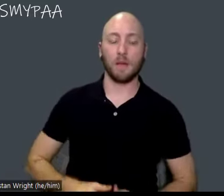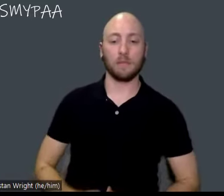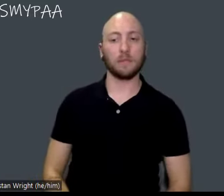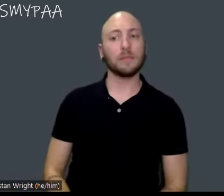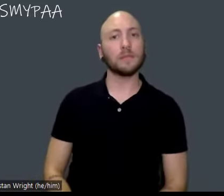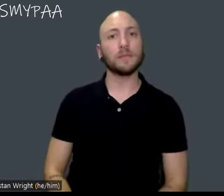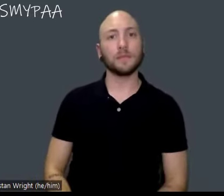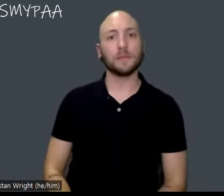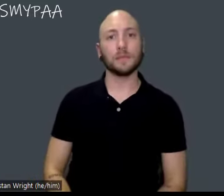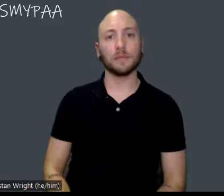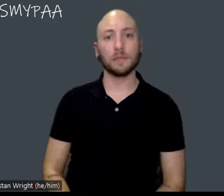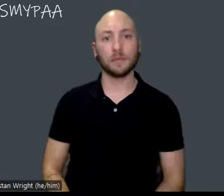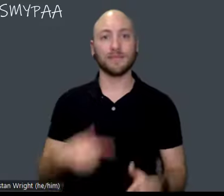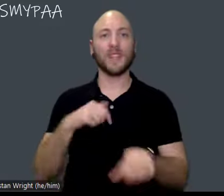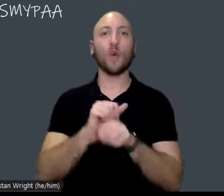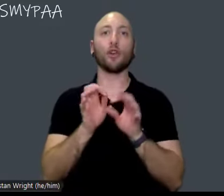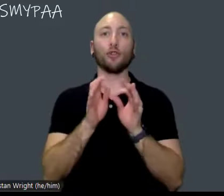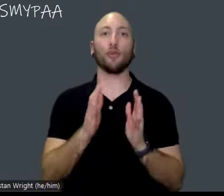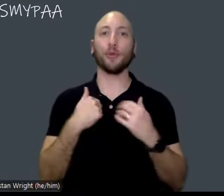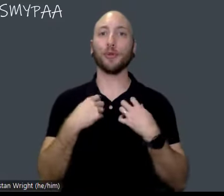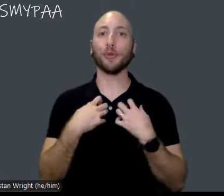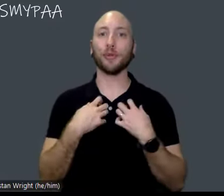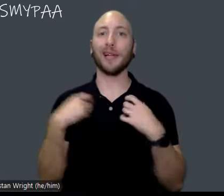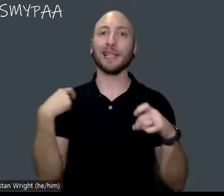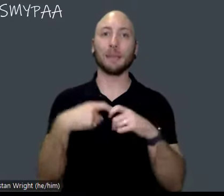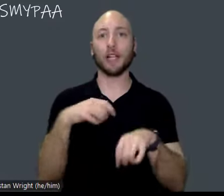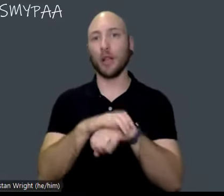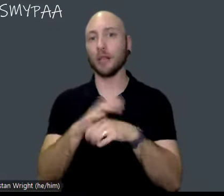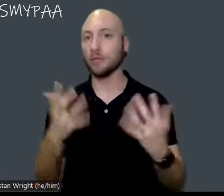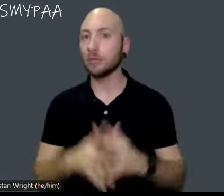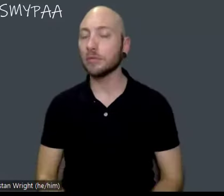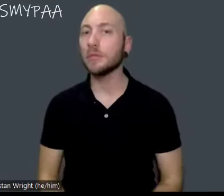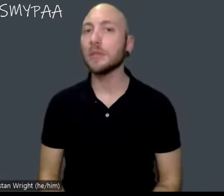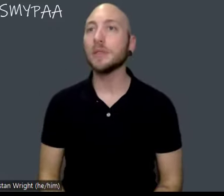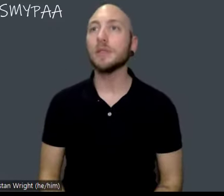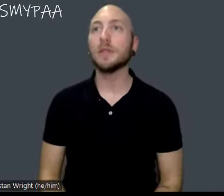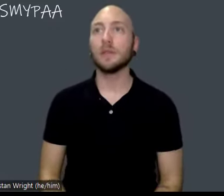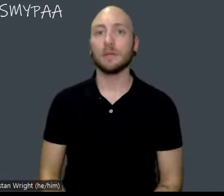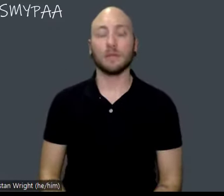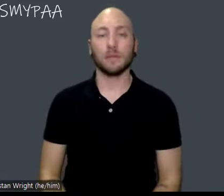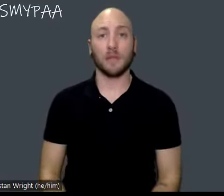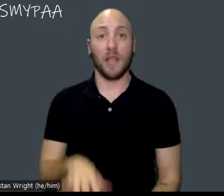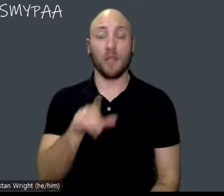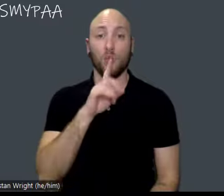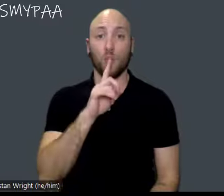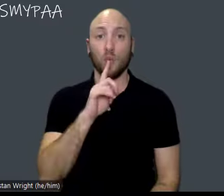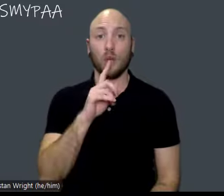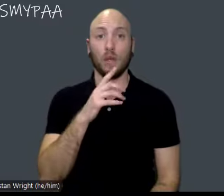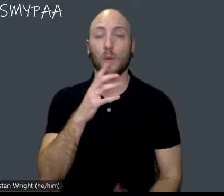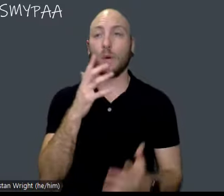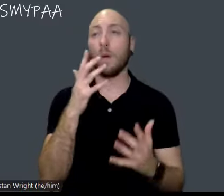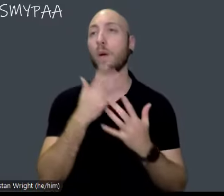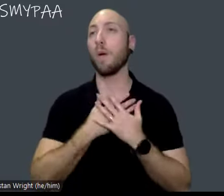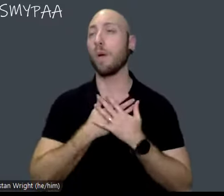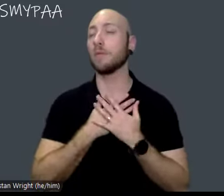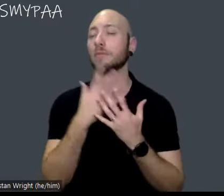and I was an interpreter for Spanish to English, and that was a very beautiful experience